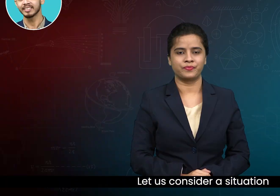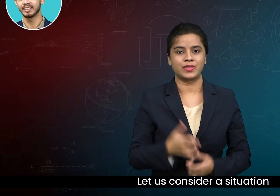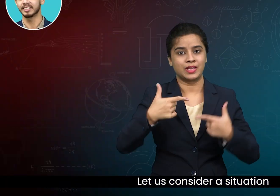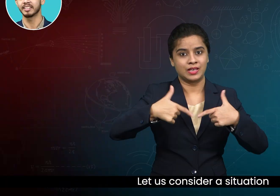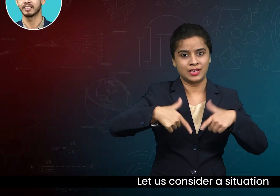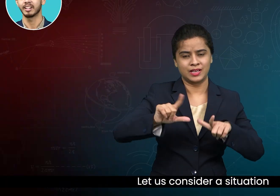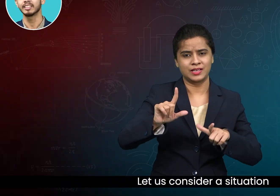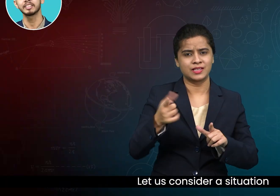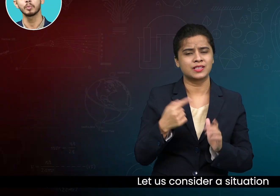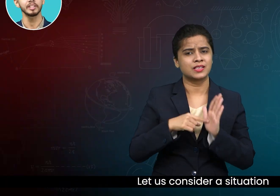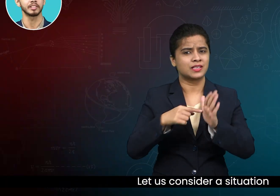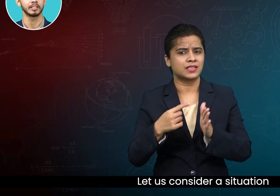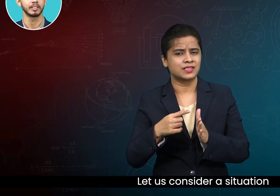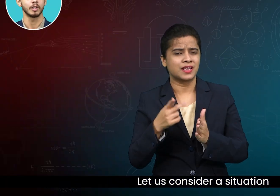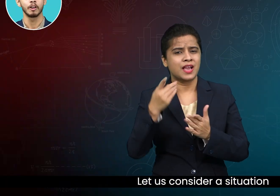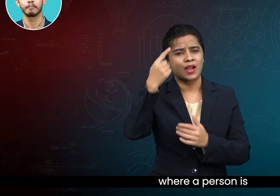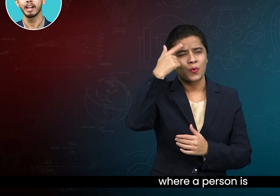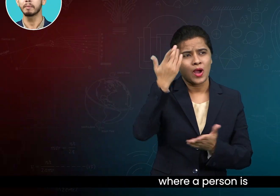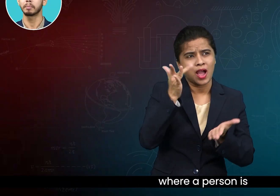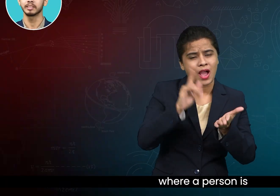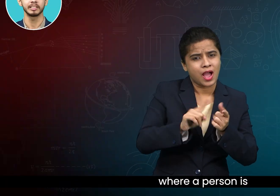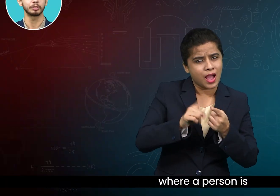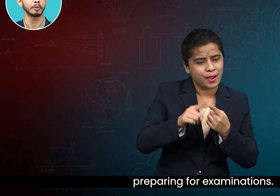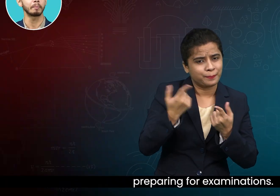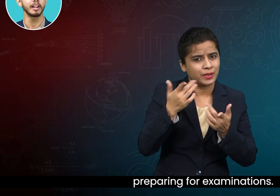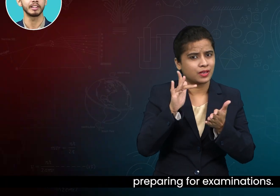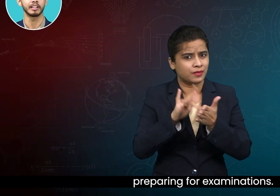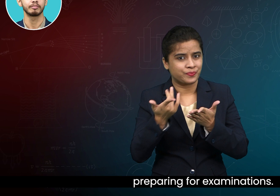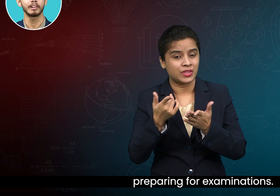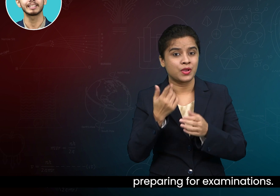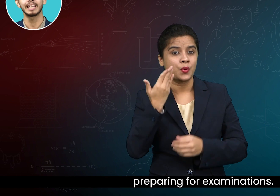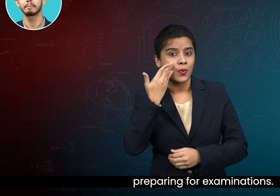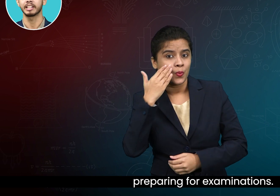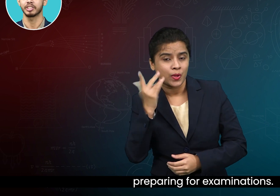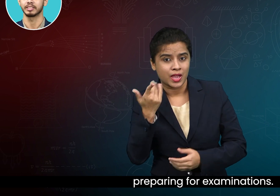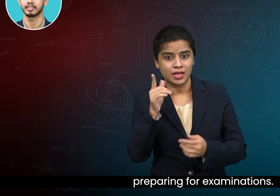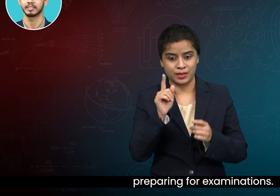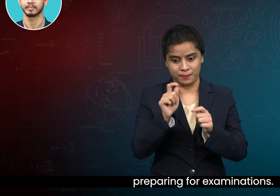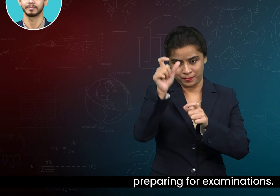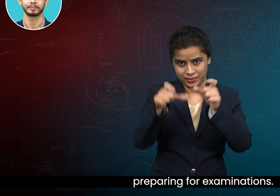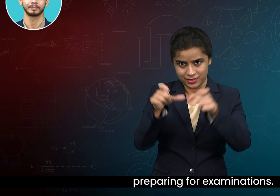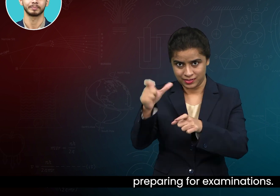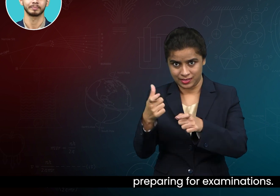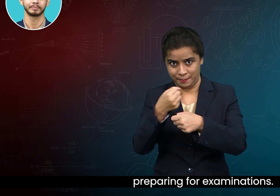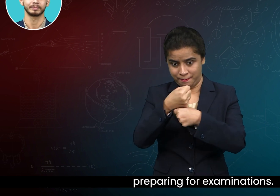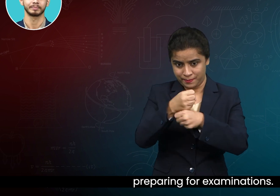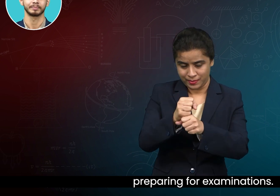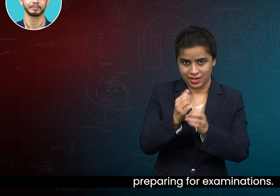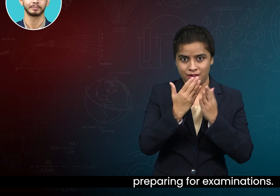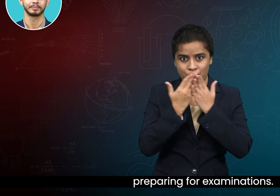Let us consider a situation where a person is preparing for examinations.